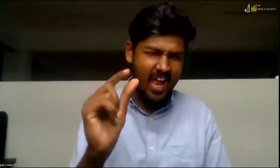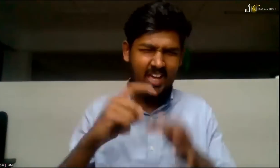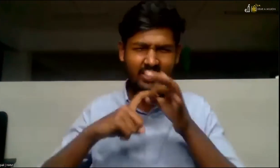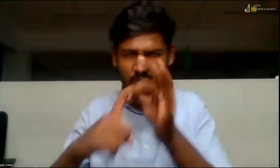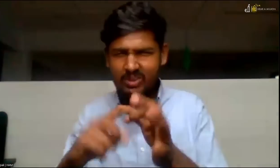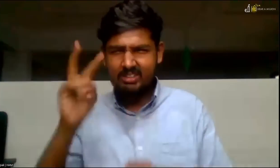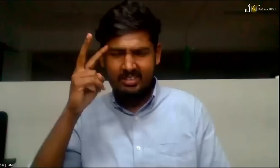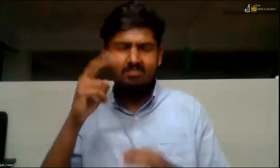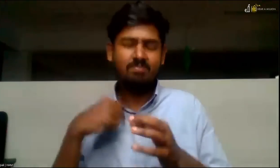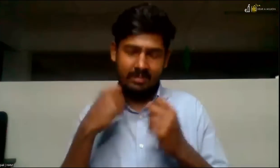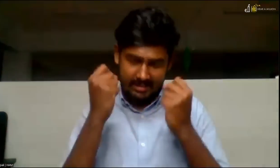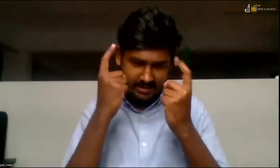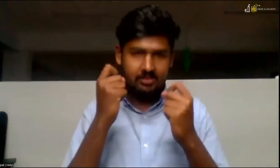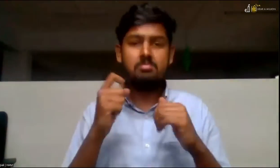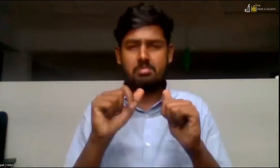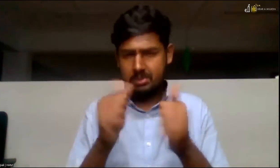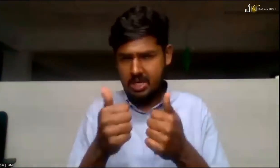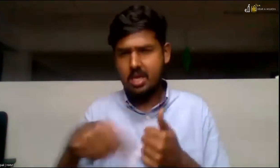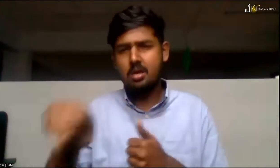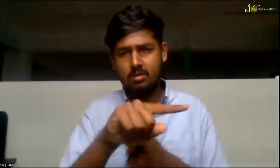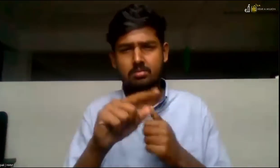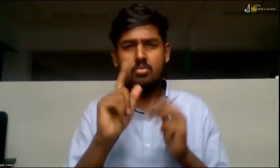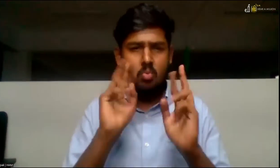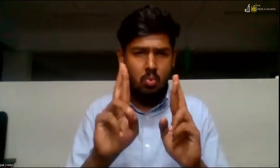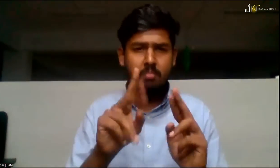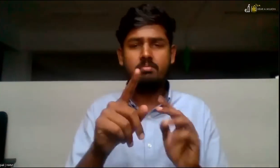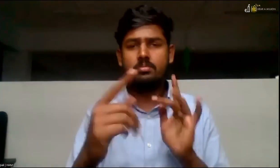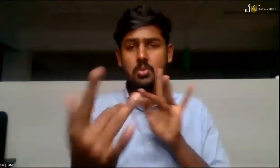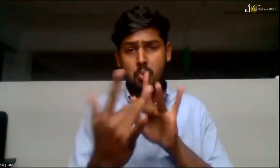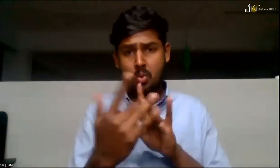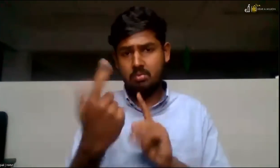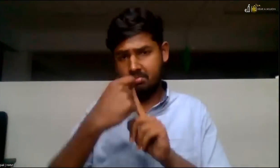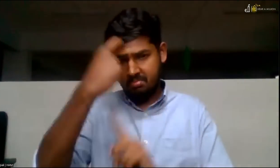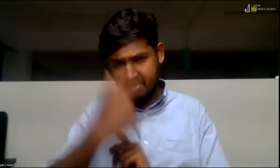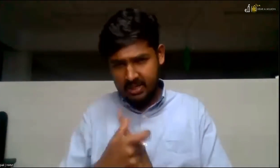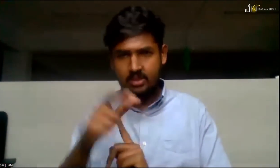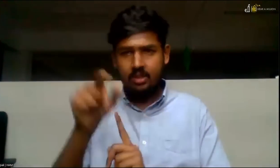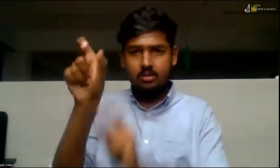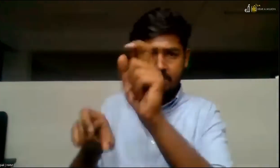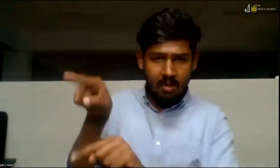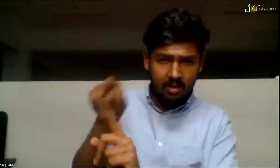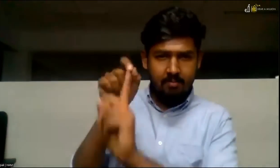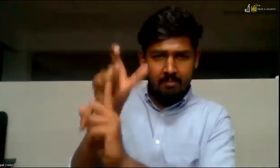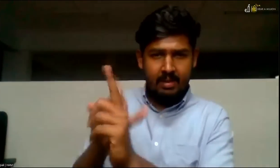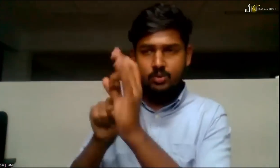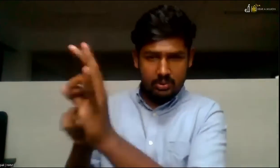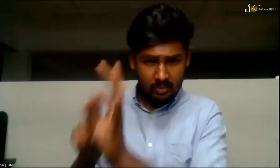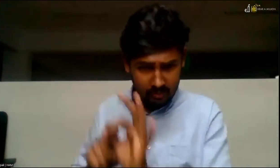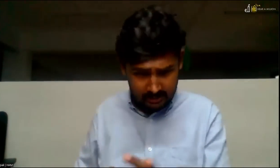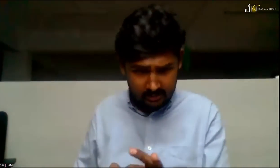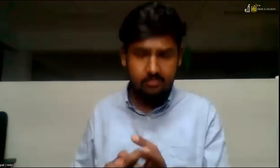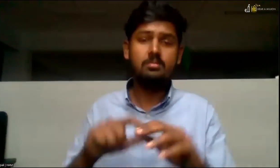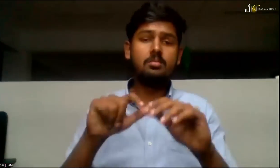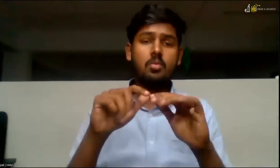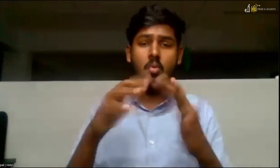I'm really sorry. There are people who wanted to share something important, but in person you